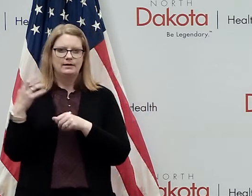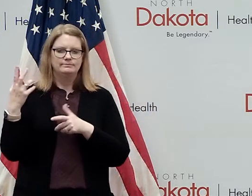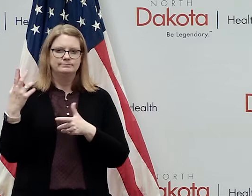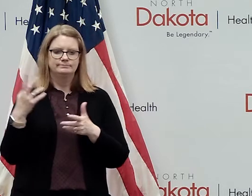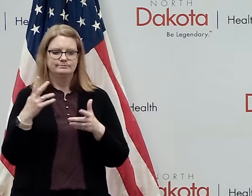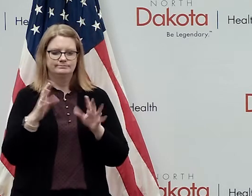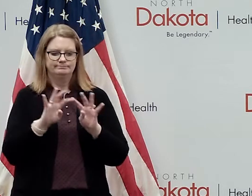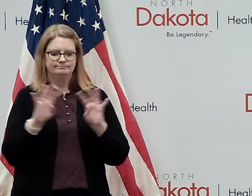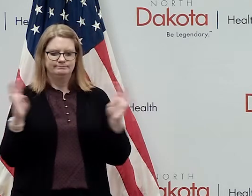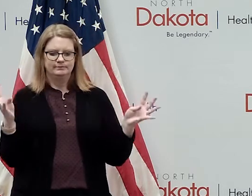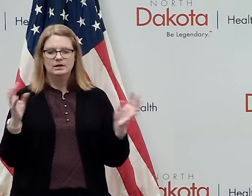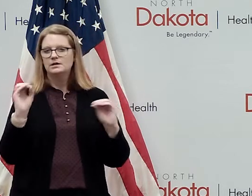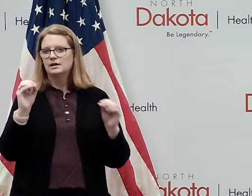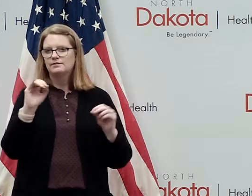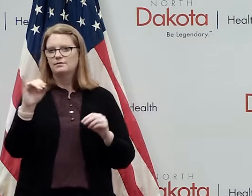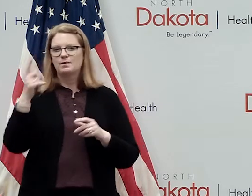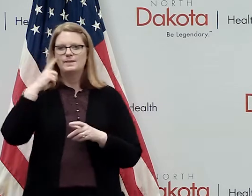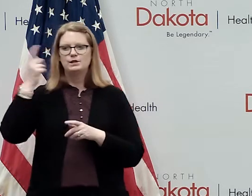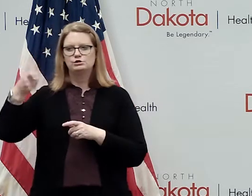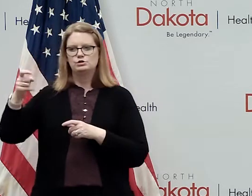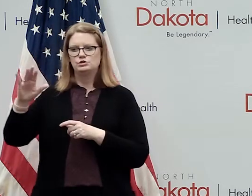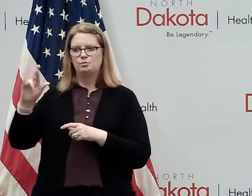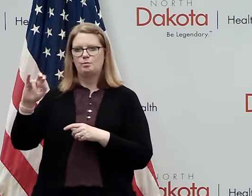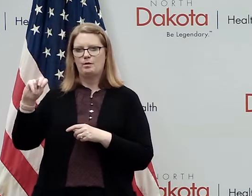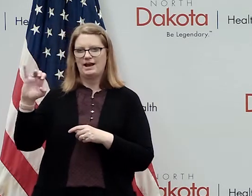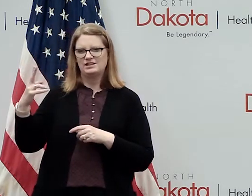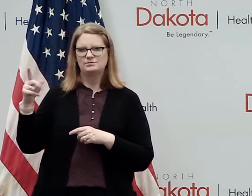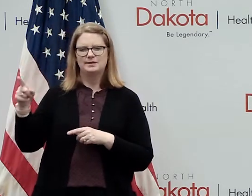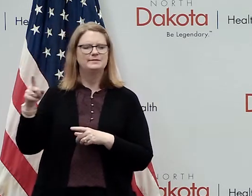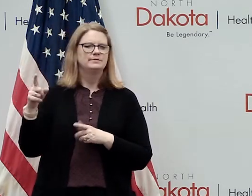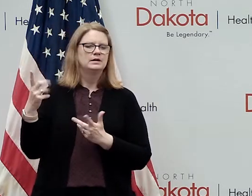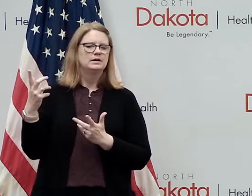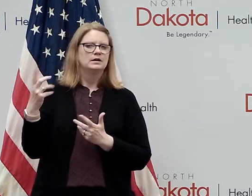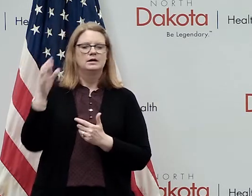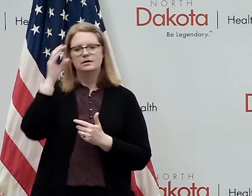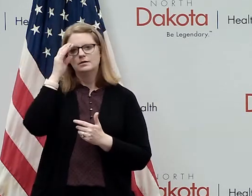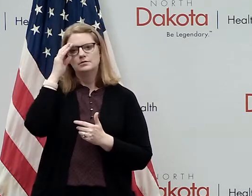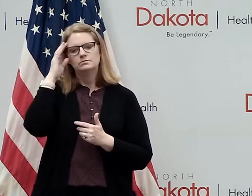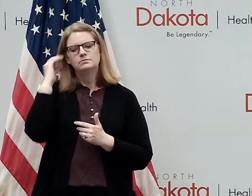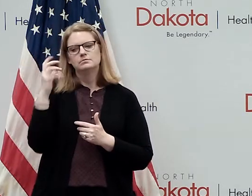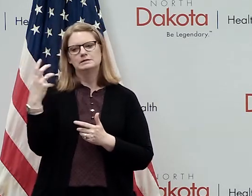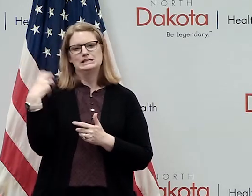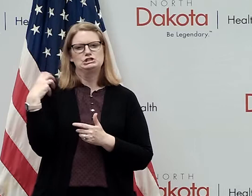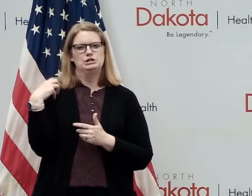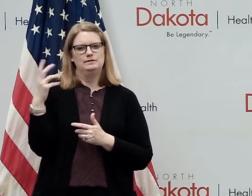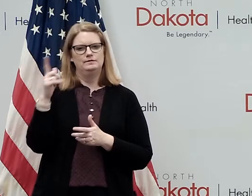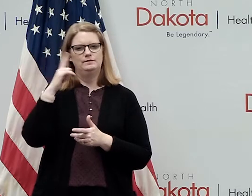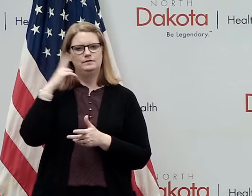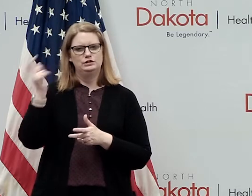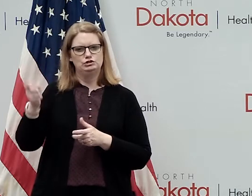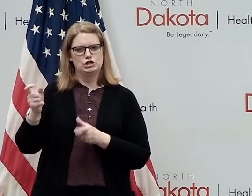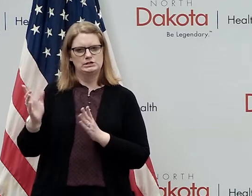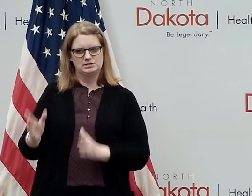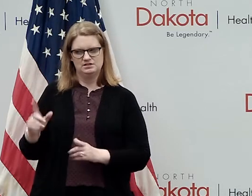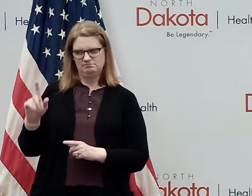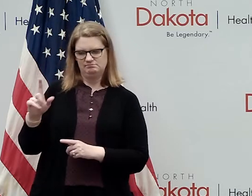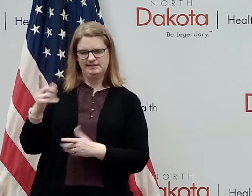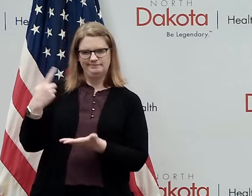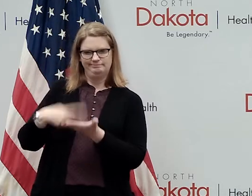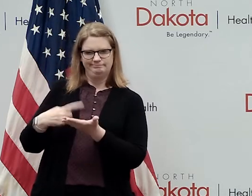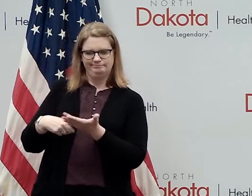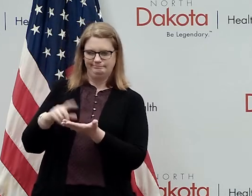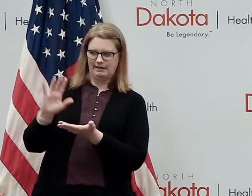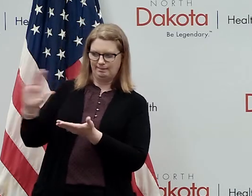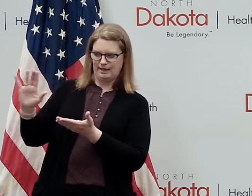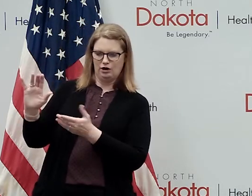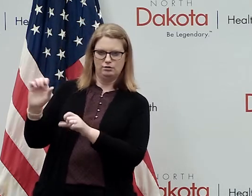have anybody on the panel from the judicial branch, but you've had Chief Justice has been here speaking about all the things that they've done to